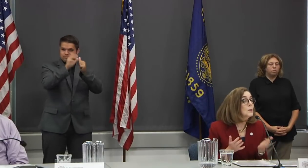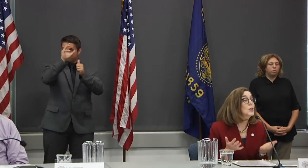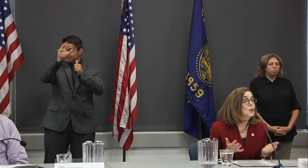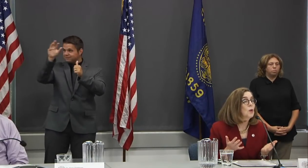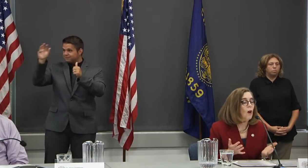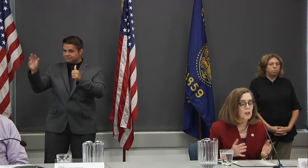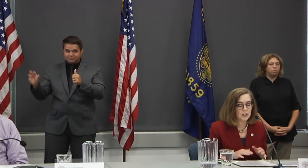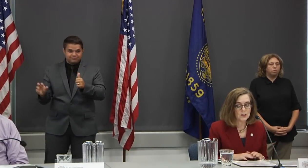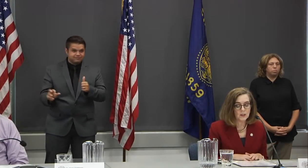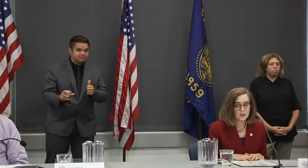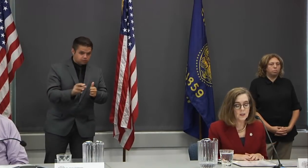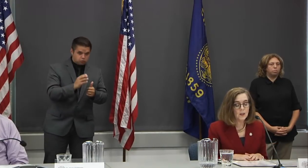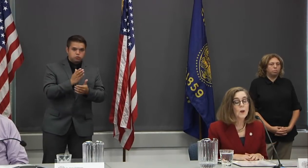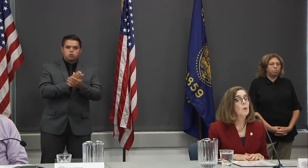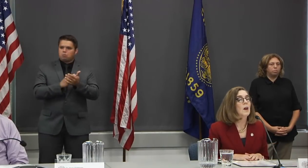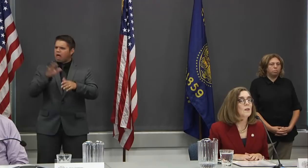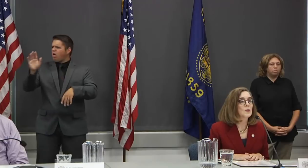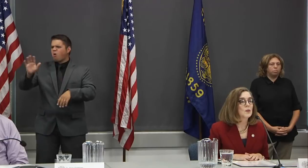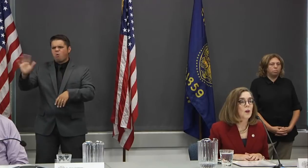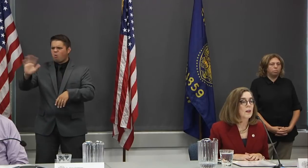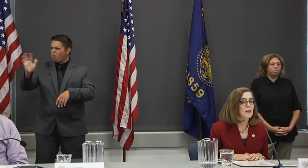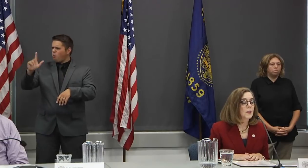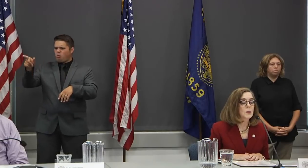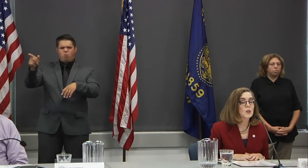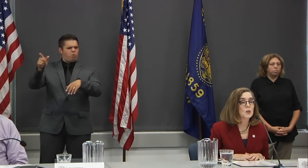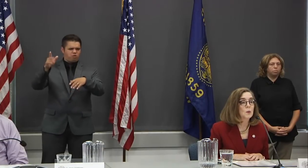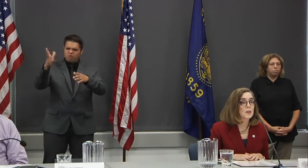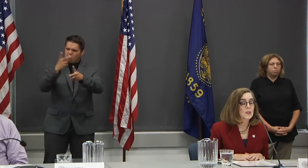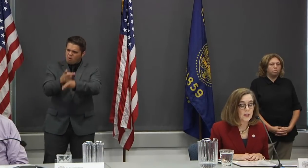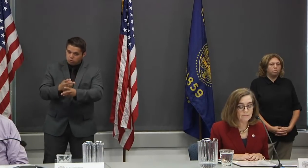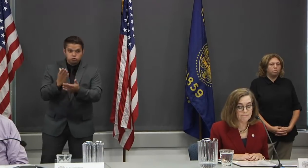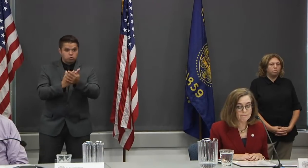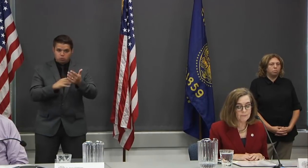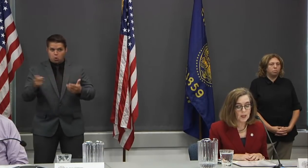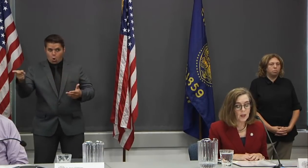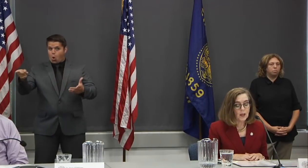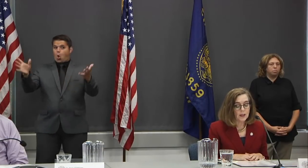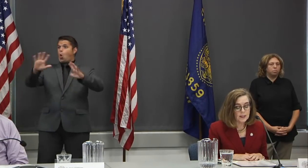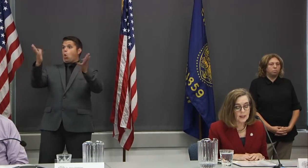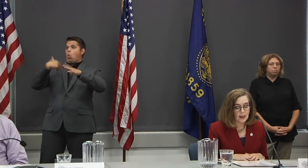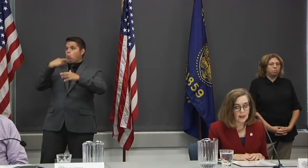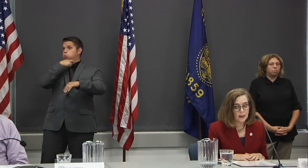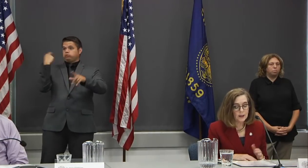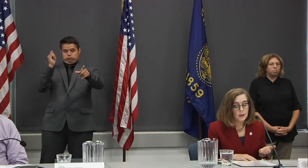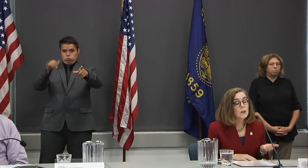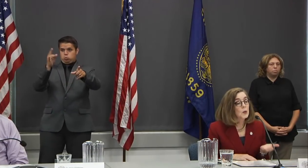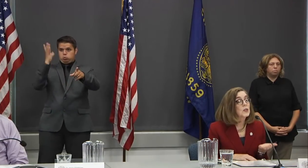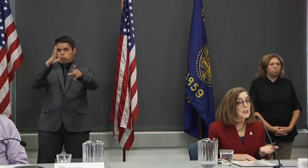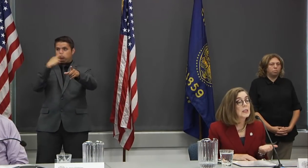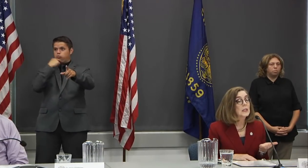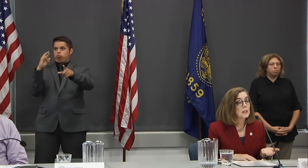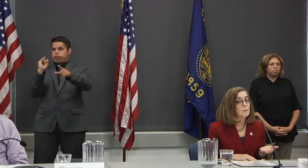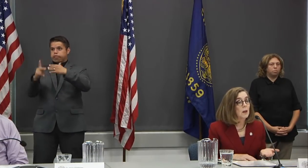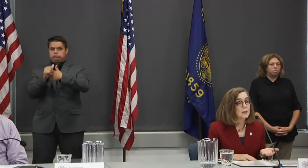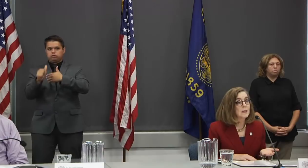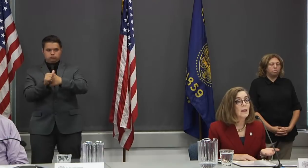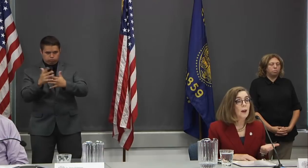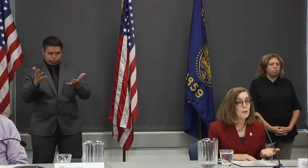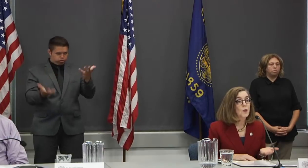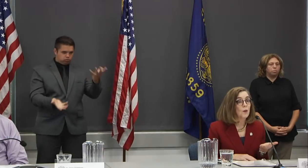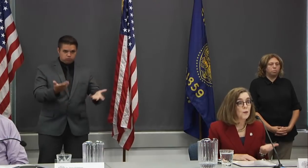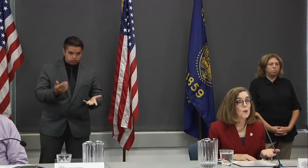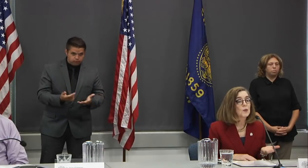said it was too cautious, while others thought it was too risky. And today, close to 6